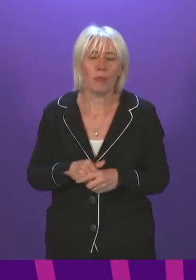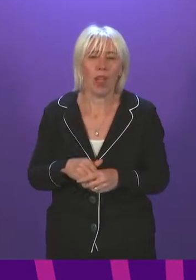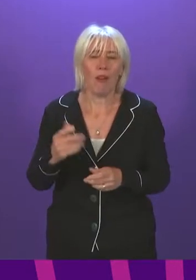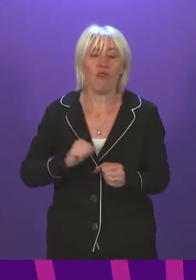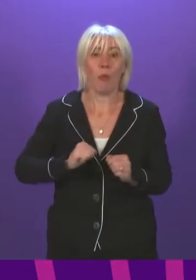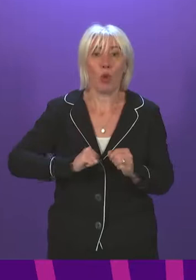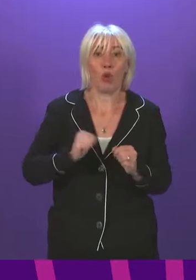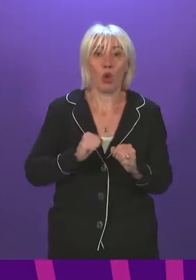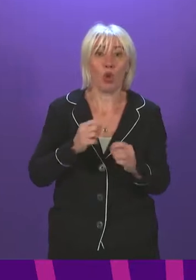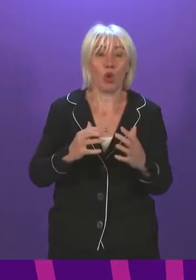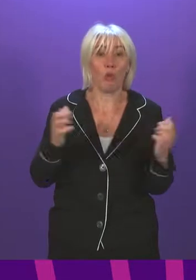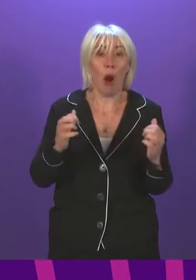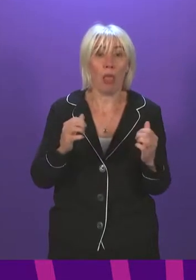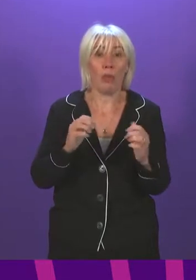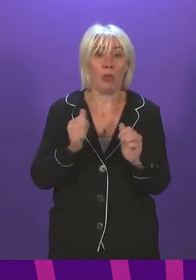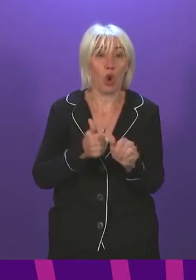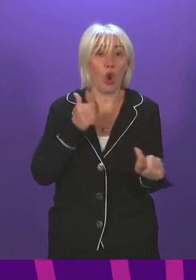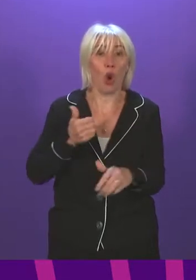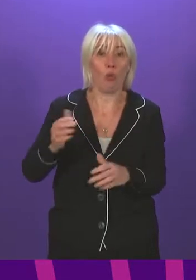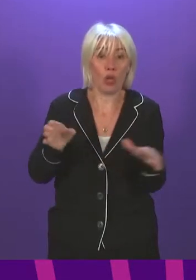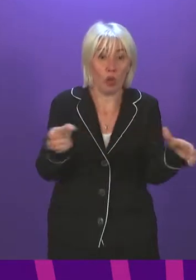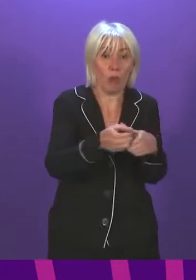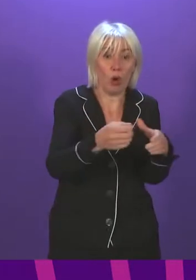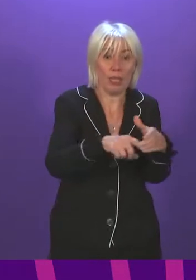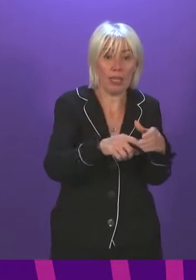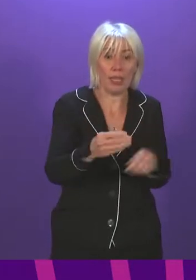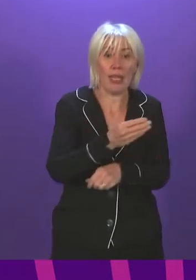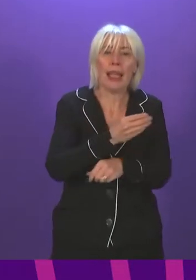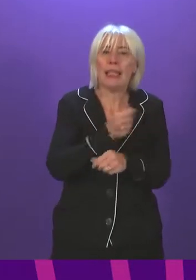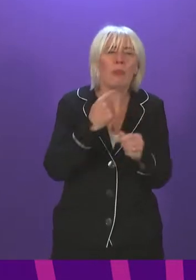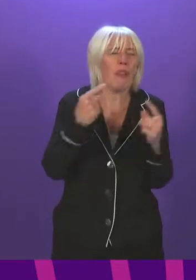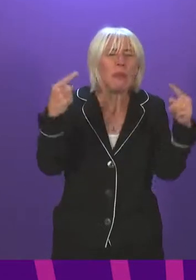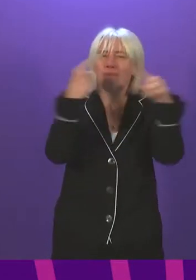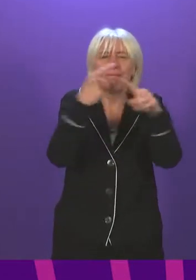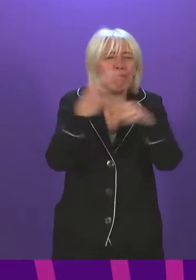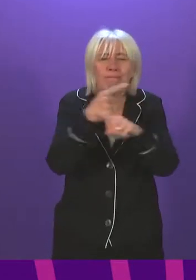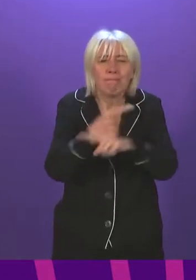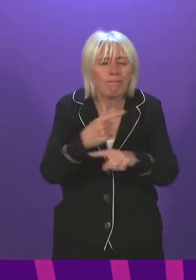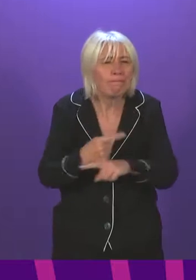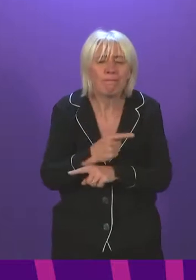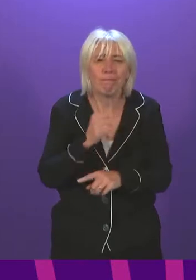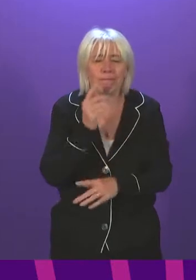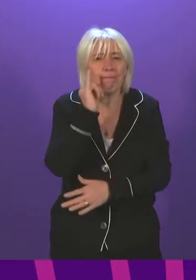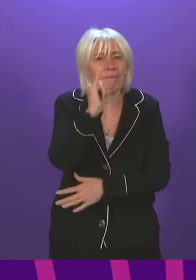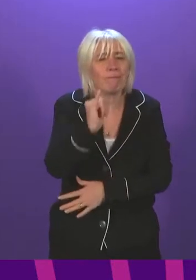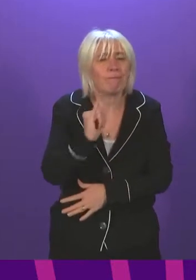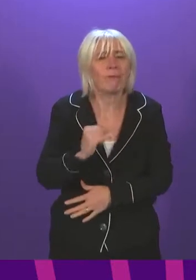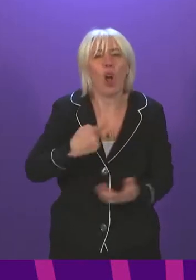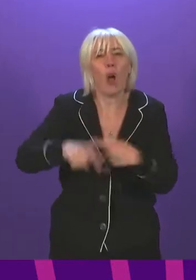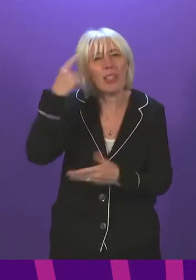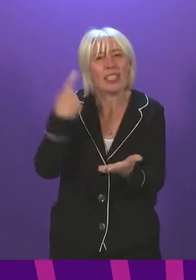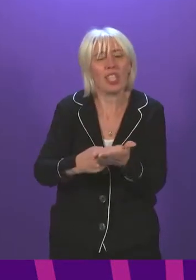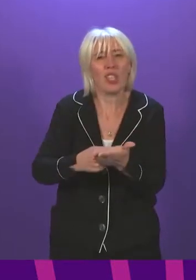Parliament Corporate Body, I welcome the opportunity to correct some of the significant misunderstandings and inaccuracies regarding our decision to